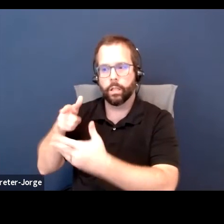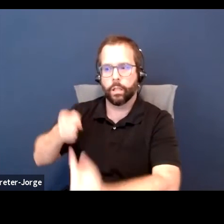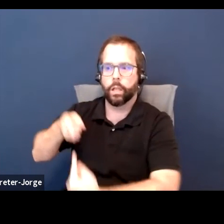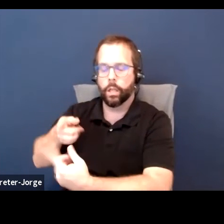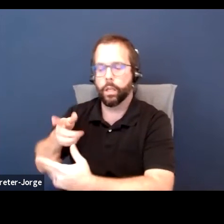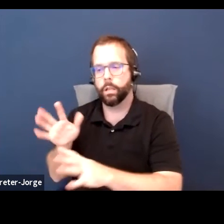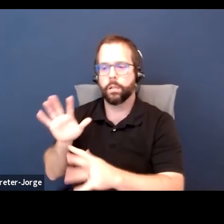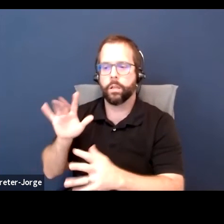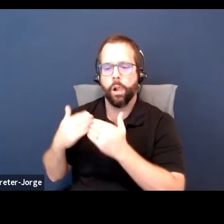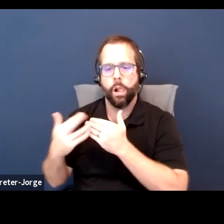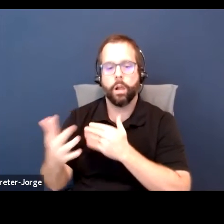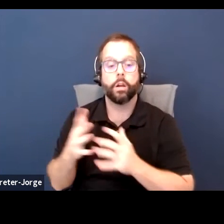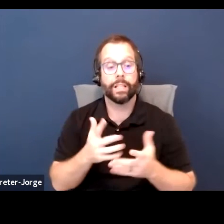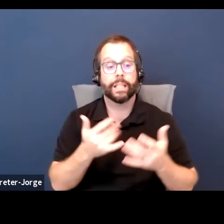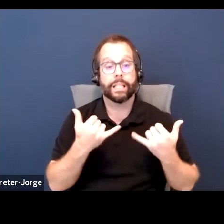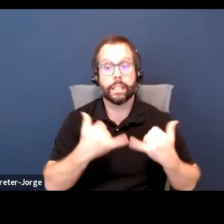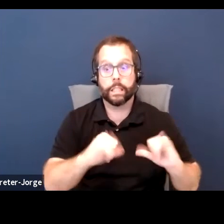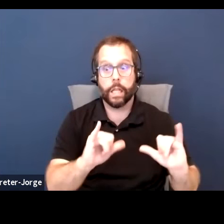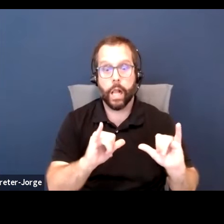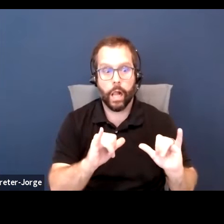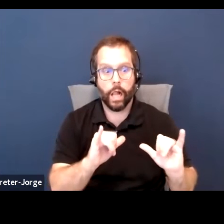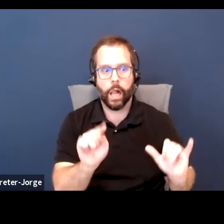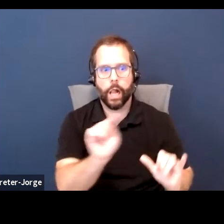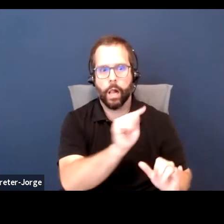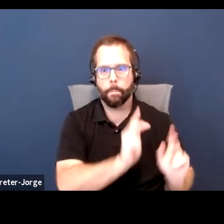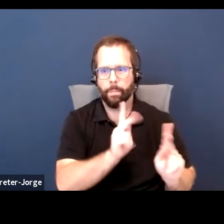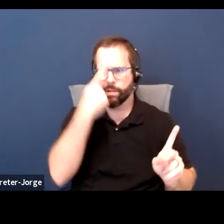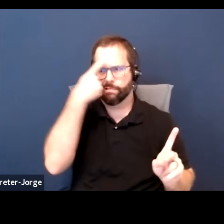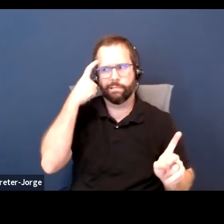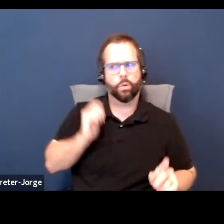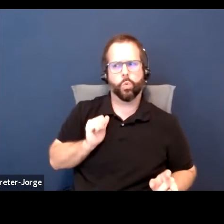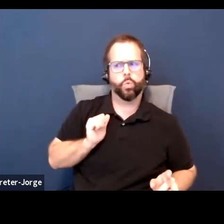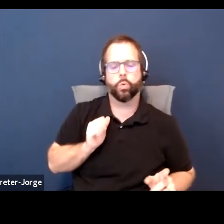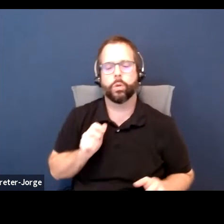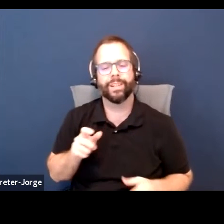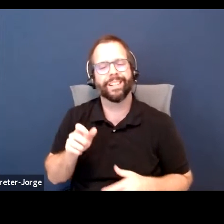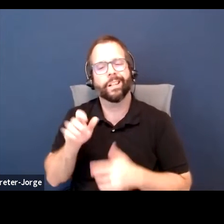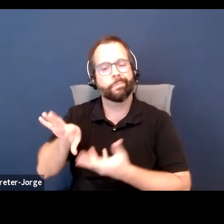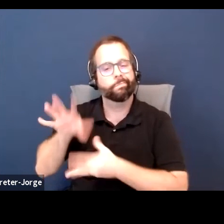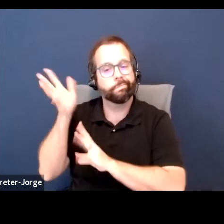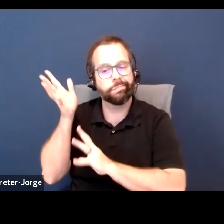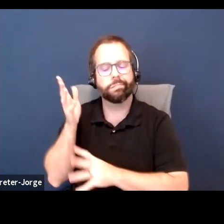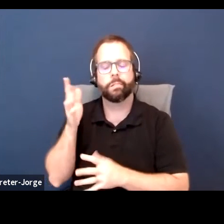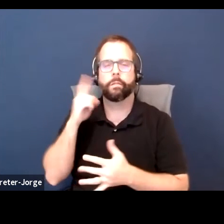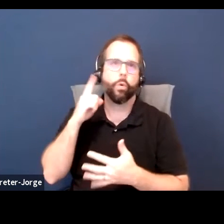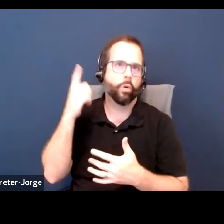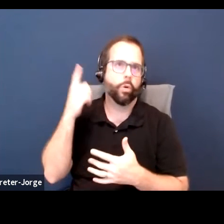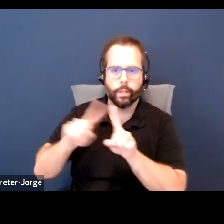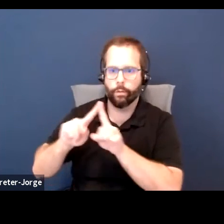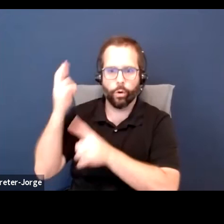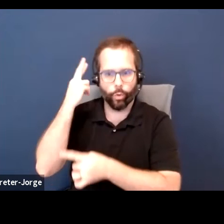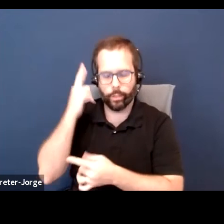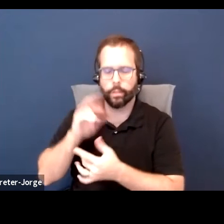struggles that we had. It didn't really go well because, various issues, but